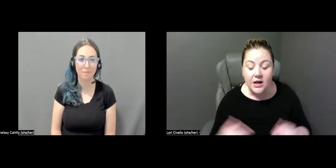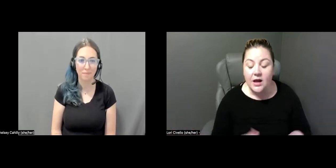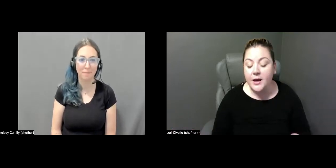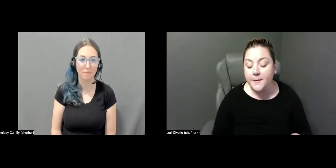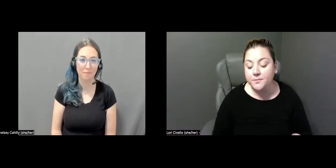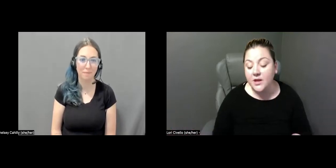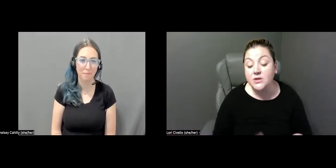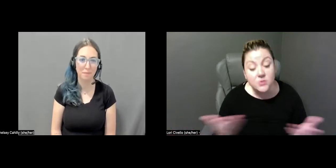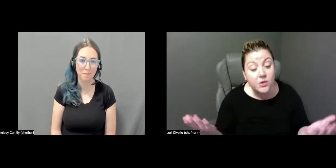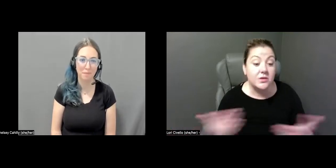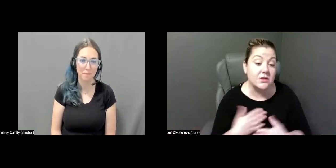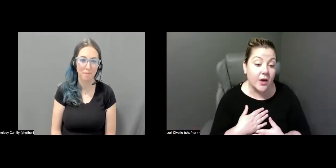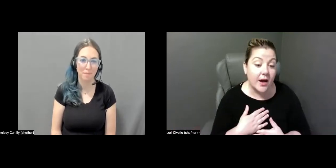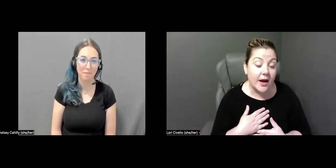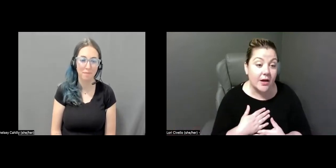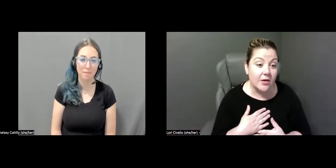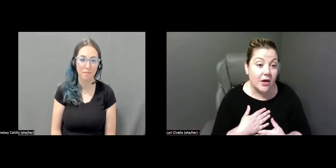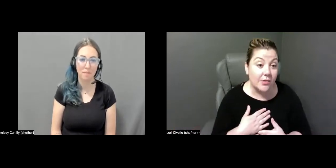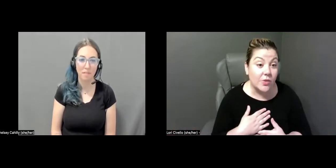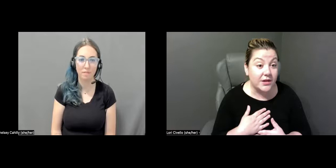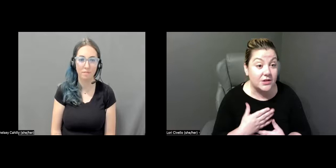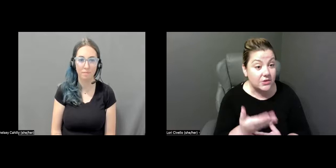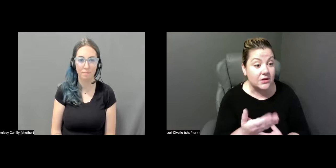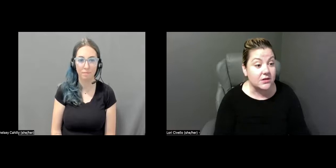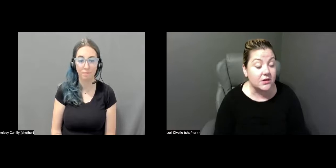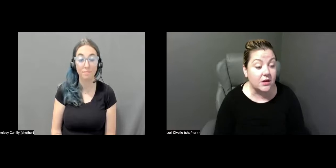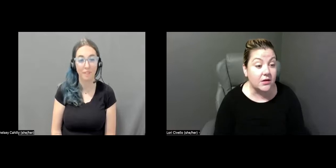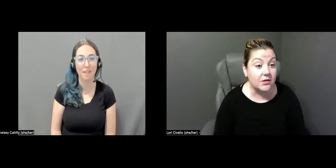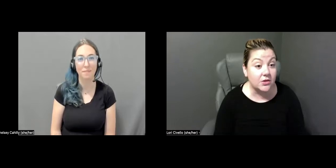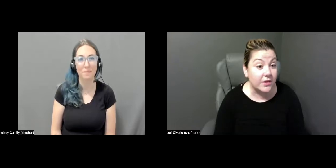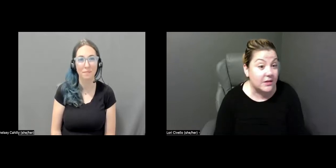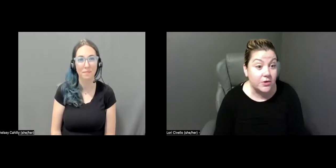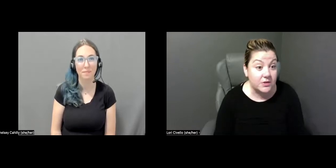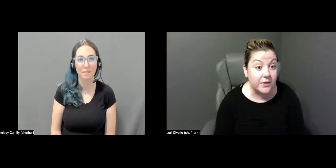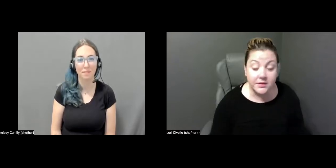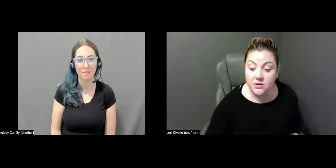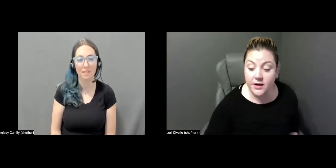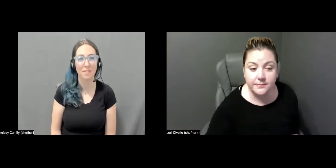profession. And so that's one of the reasons why I wanted to do this. And Yeah. you had a